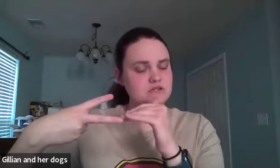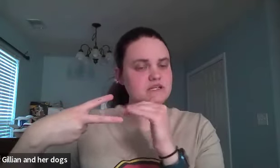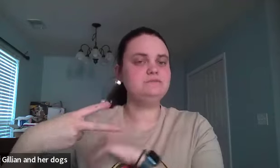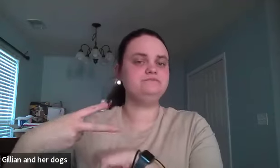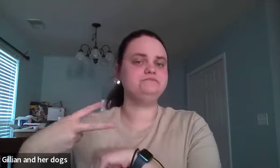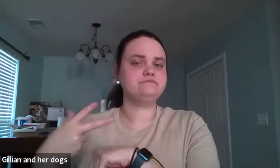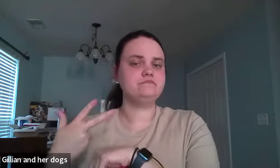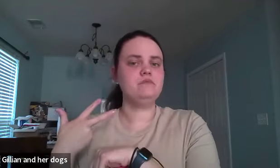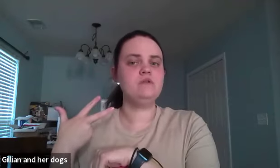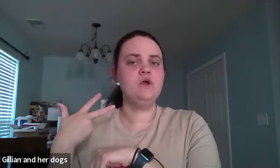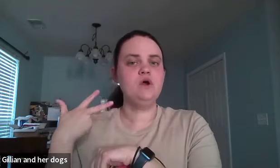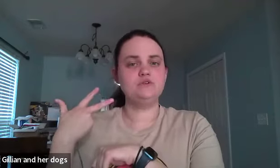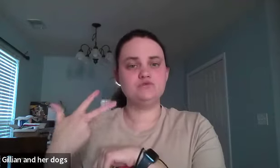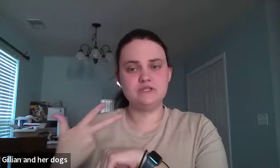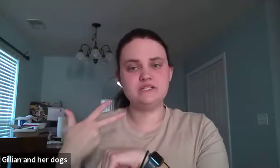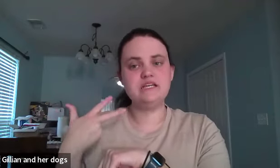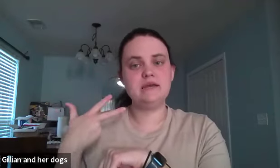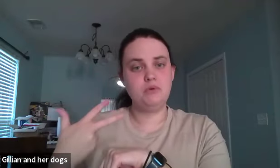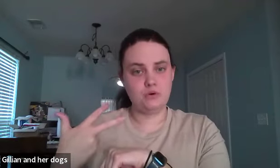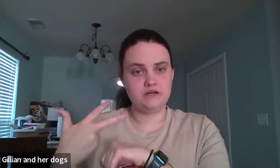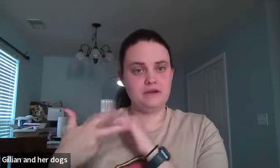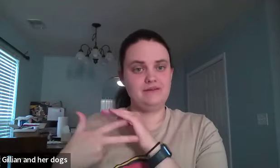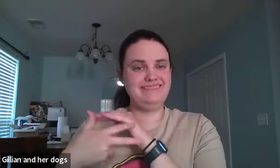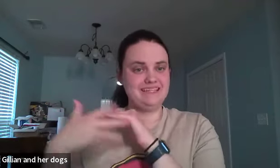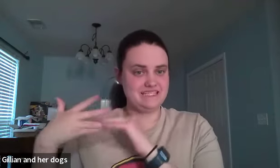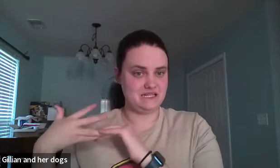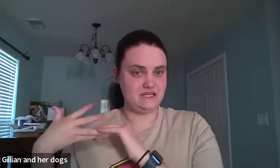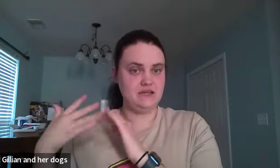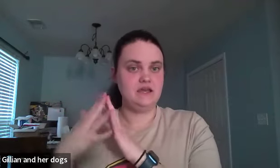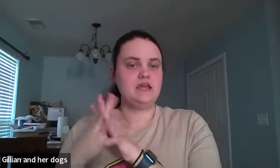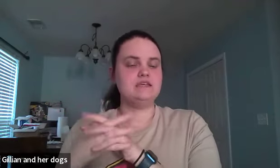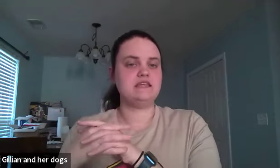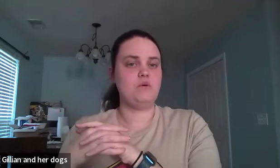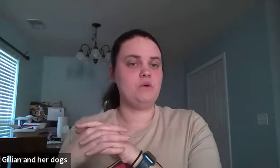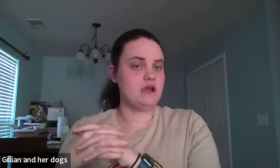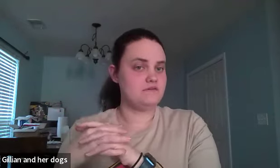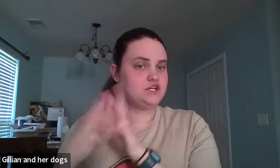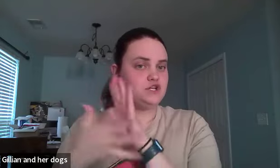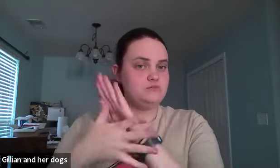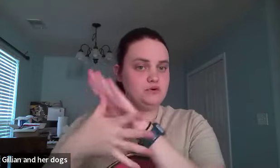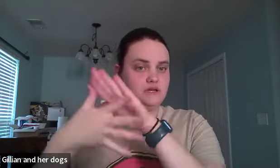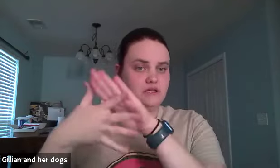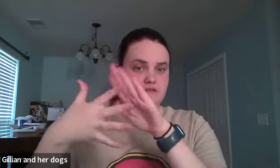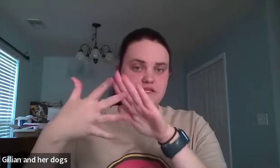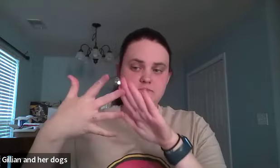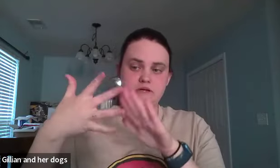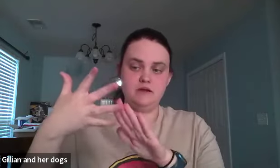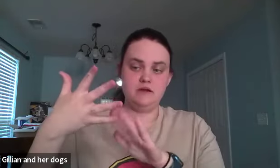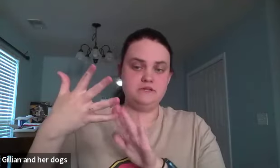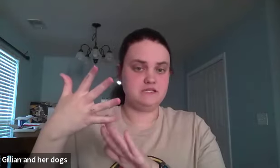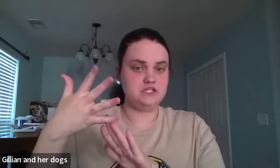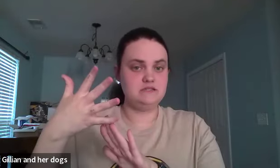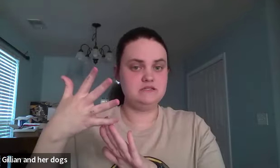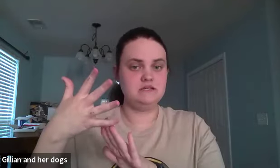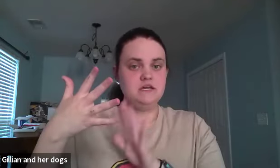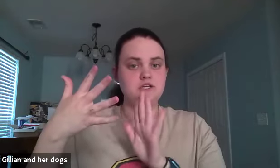of deal. What's really important about listing is that whatever you put in these positions